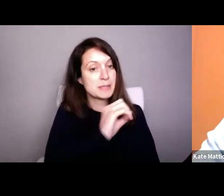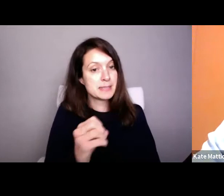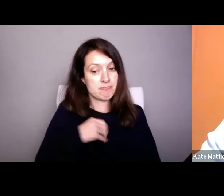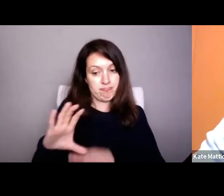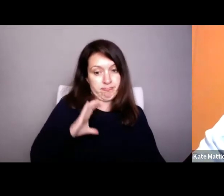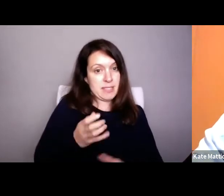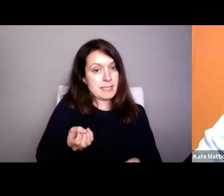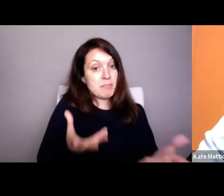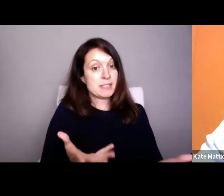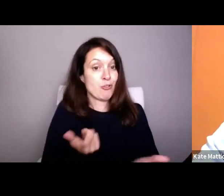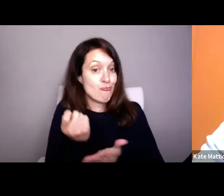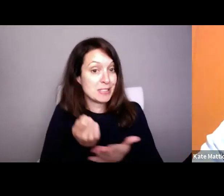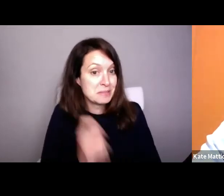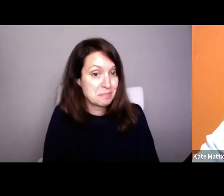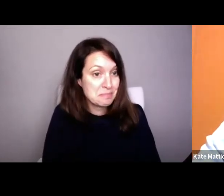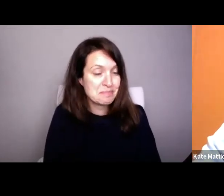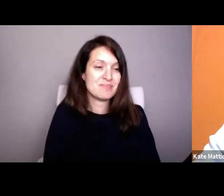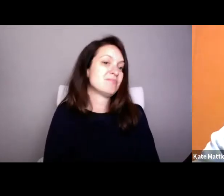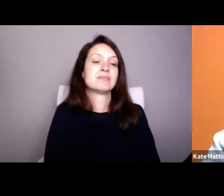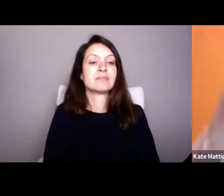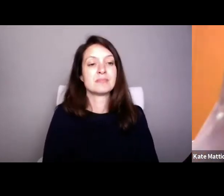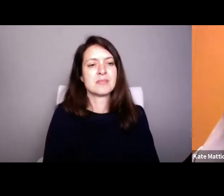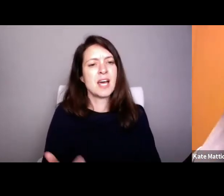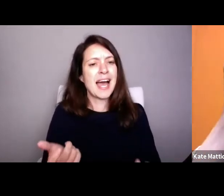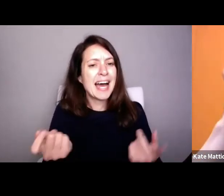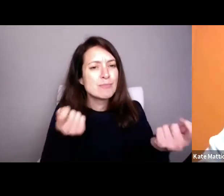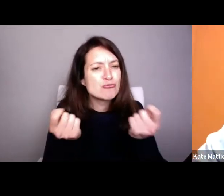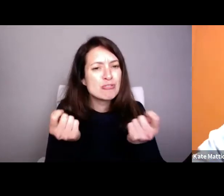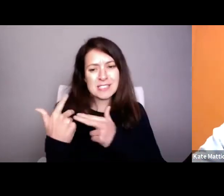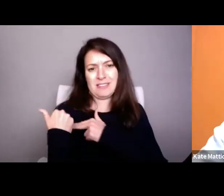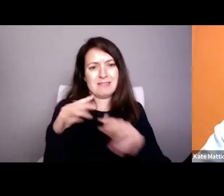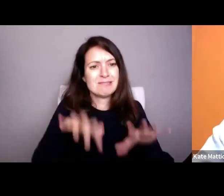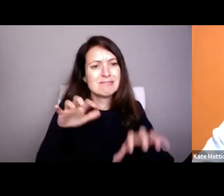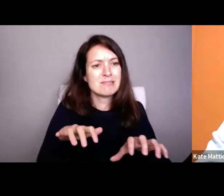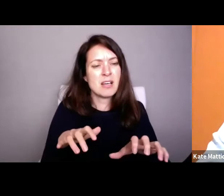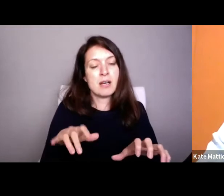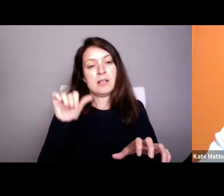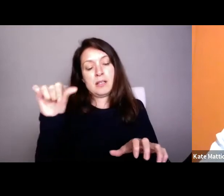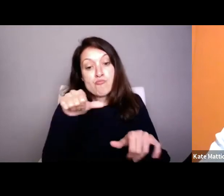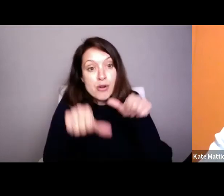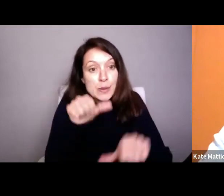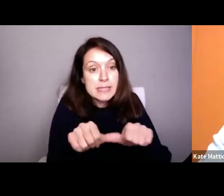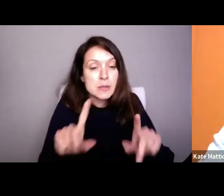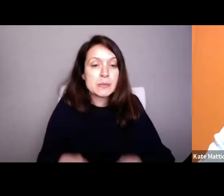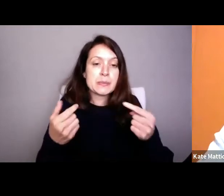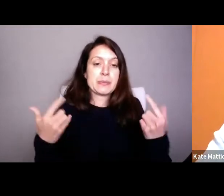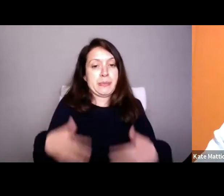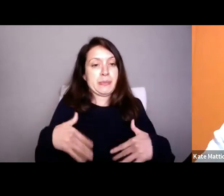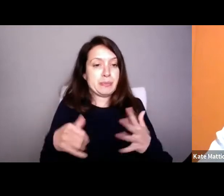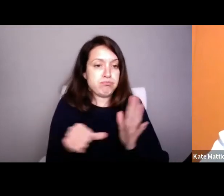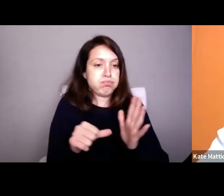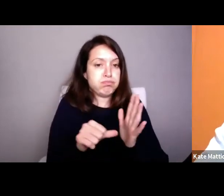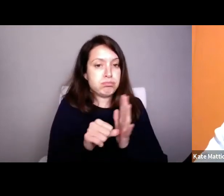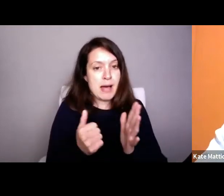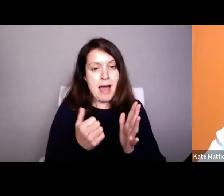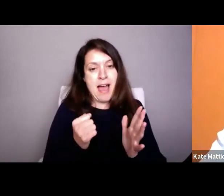In terms of the administrative burden, bureaucratic challenges created an immense amount of administrative tasks, with obstacles spanning the